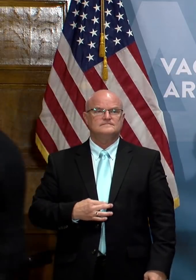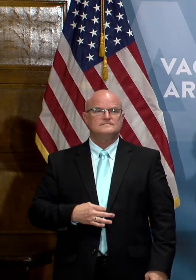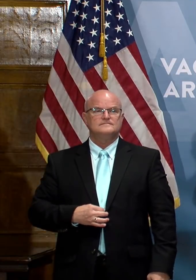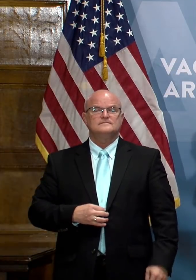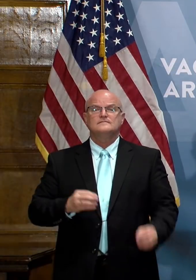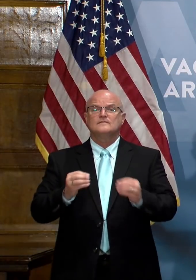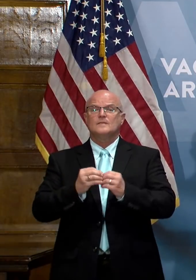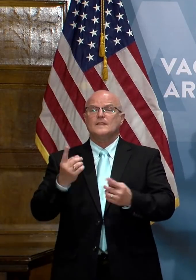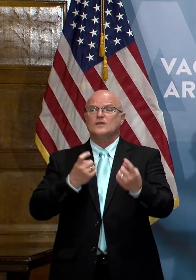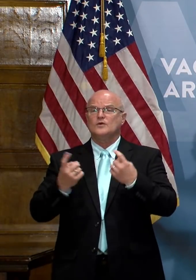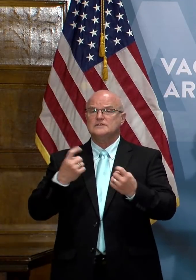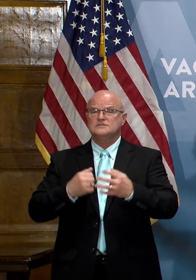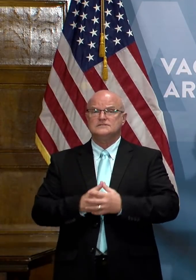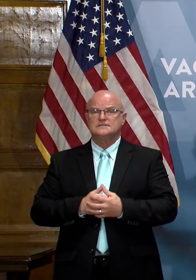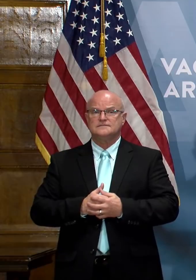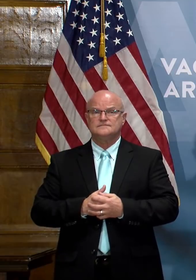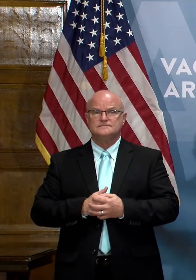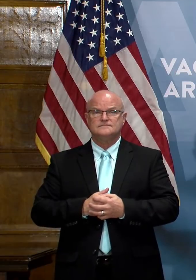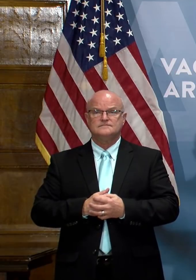Any other questions?